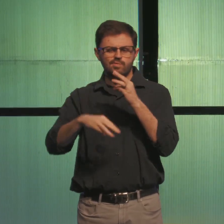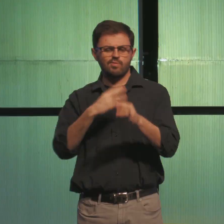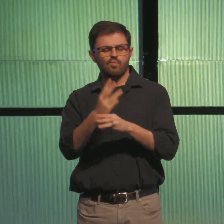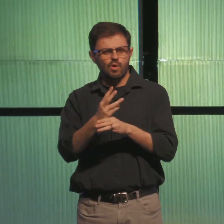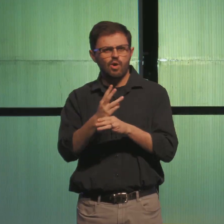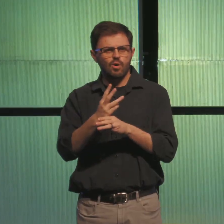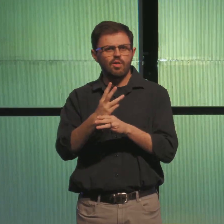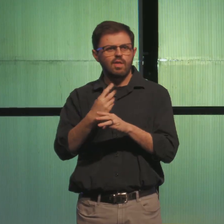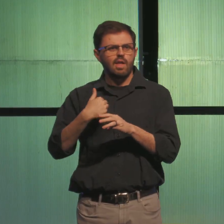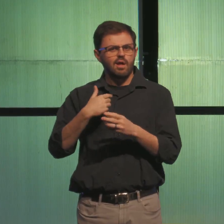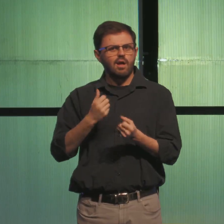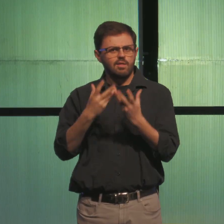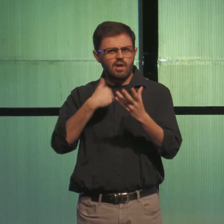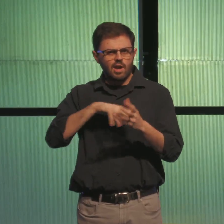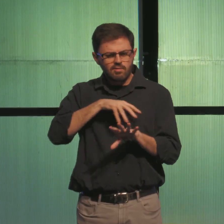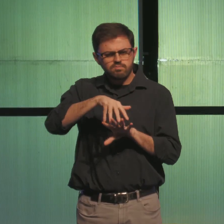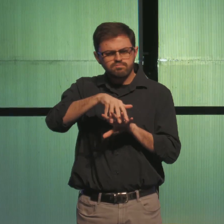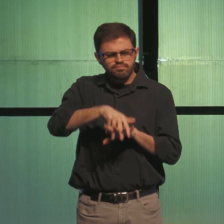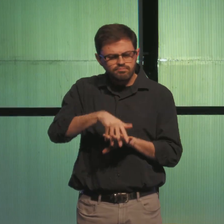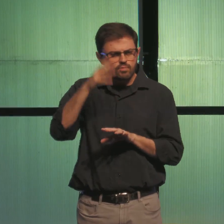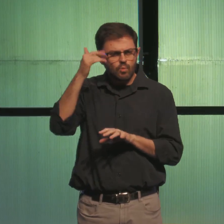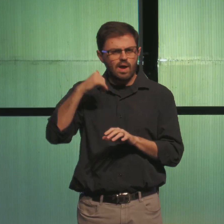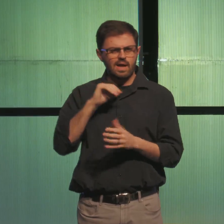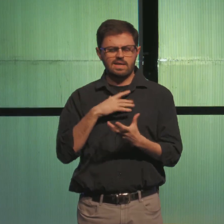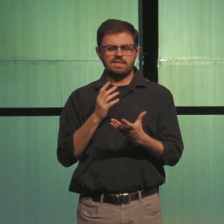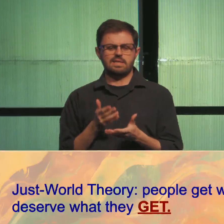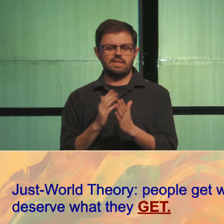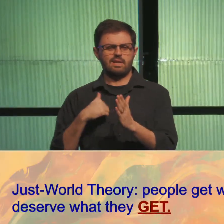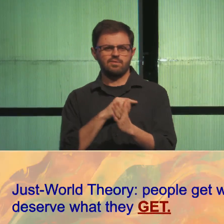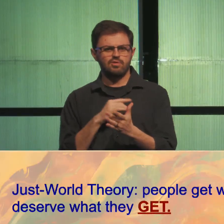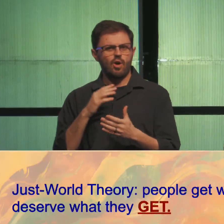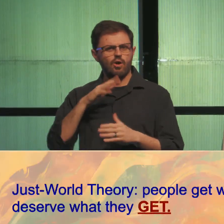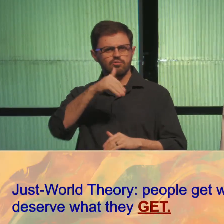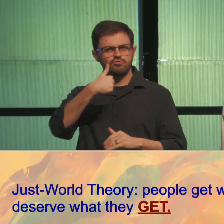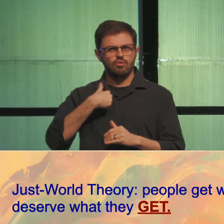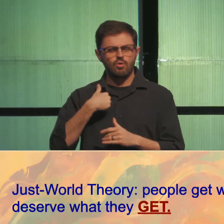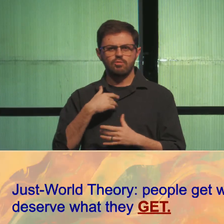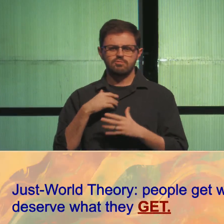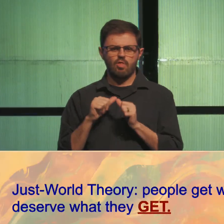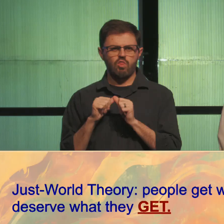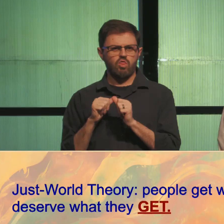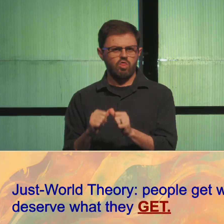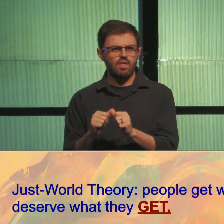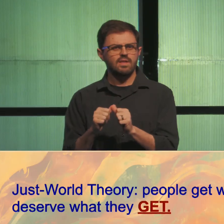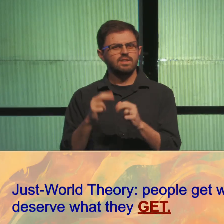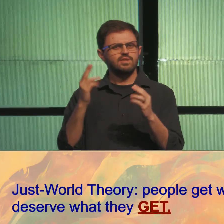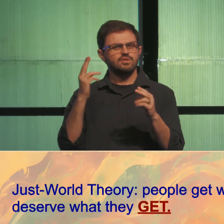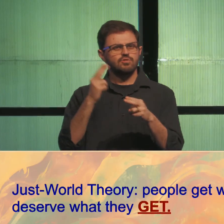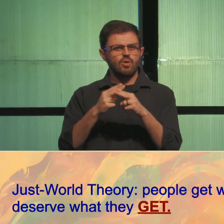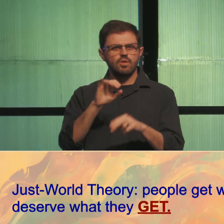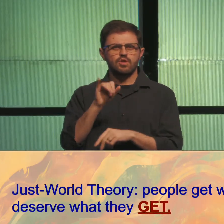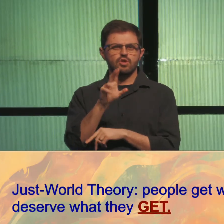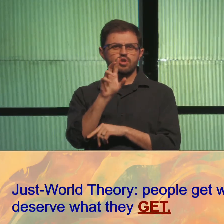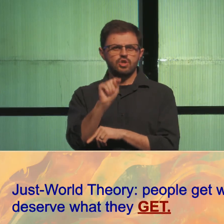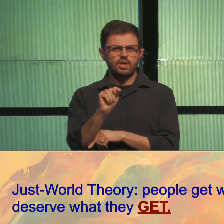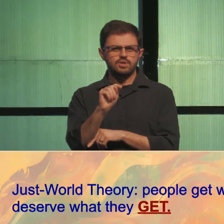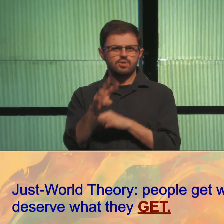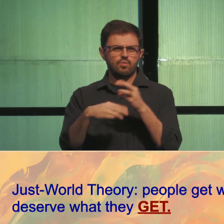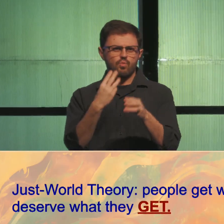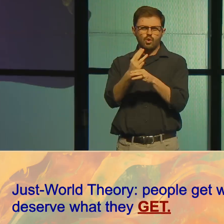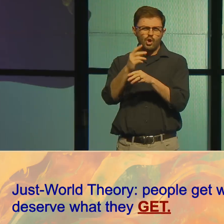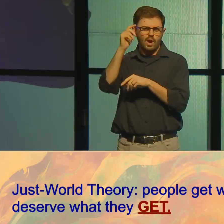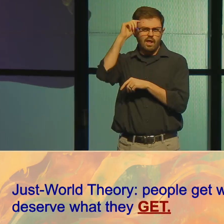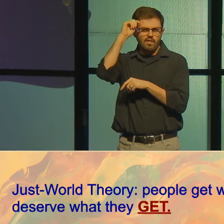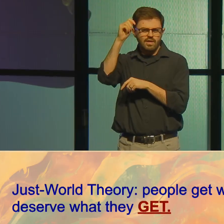our psyches, it holds our souls together, and it's something called the just world theory. And the just